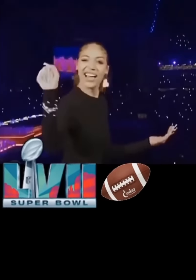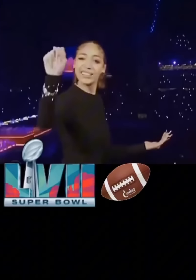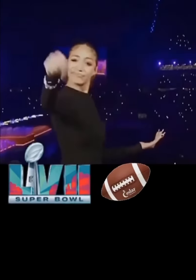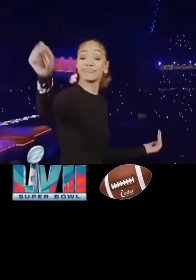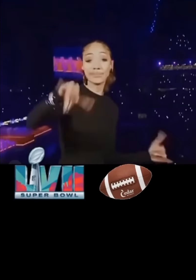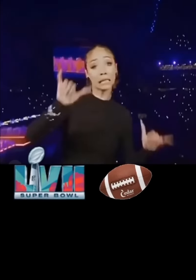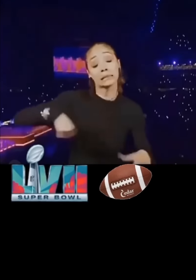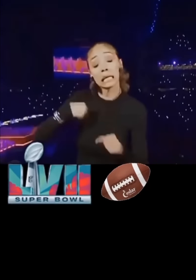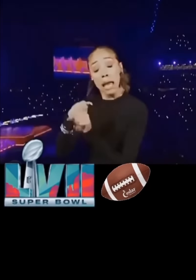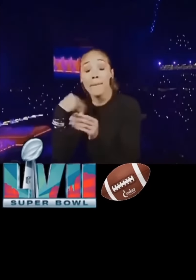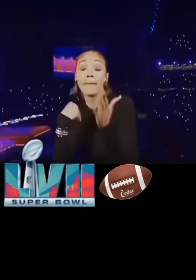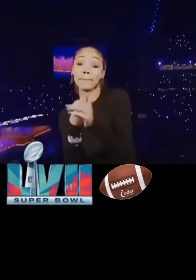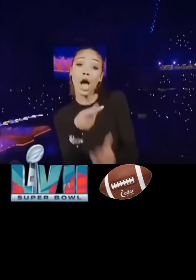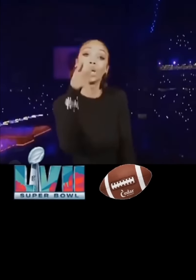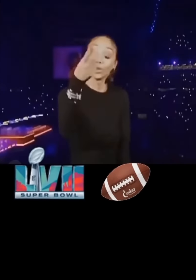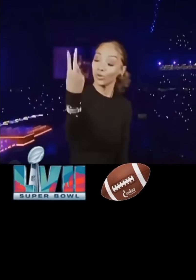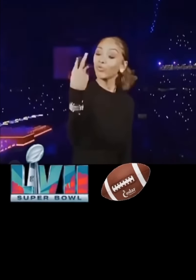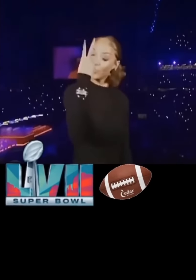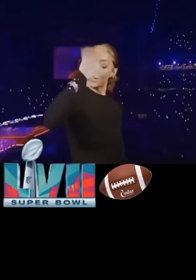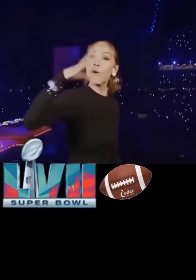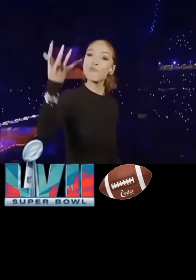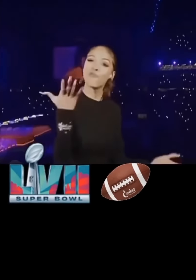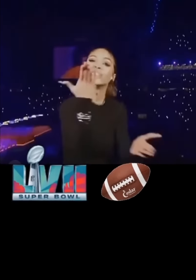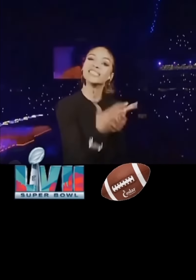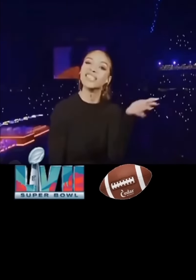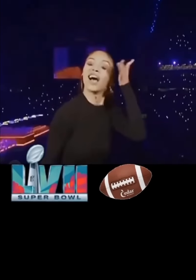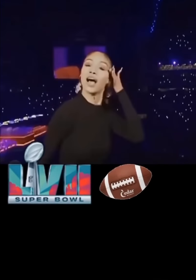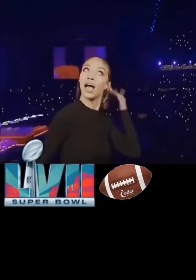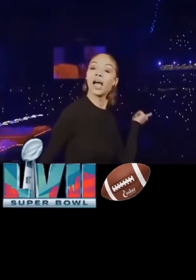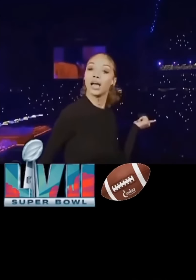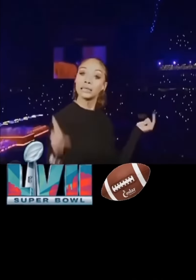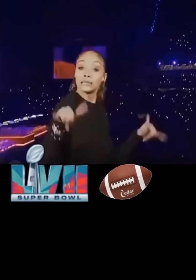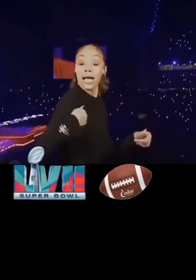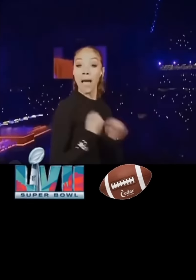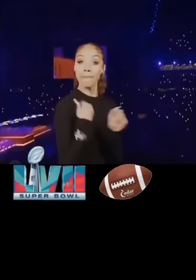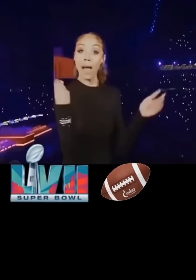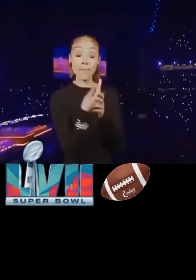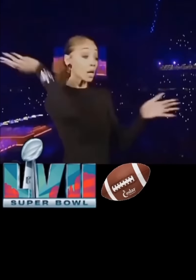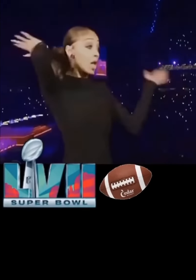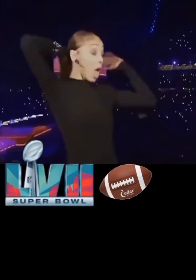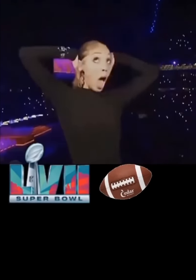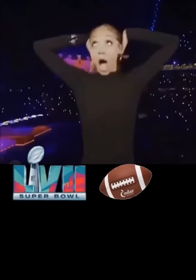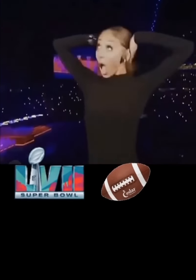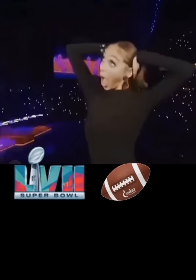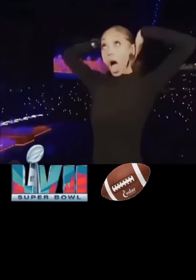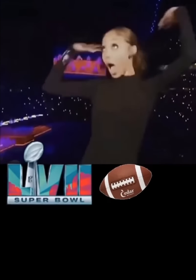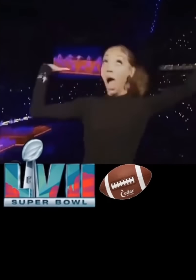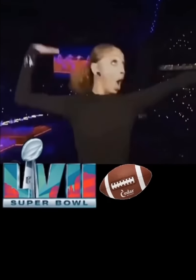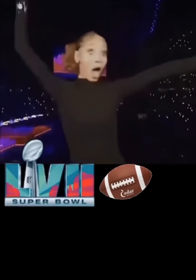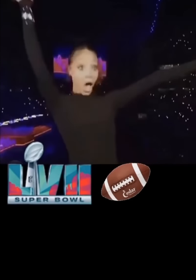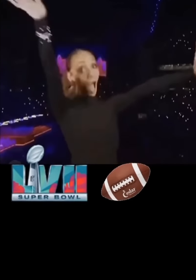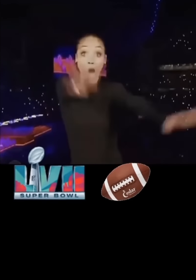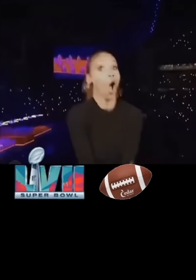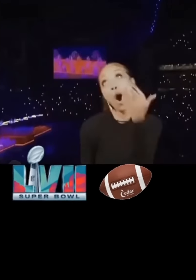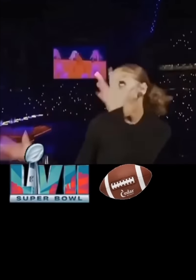So, look at her facial expressions, her rhythm, her hand movements. She really put on a show, and